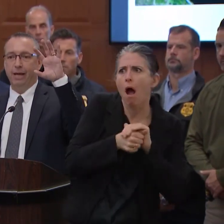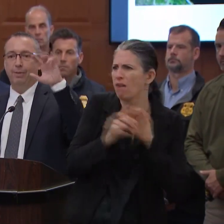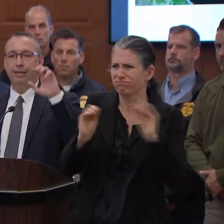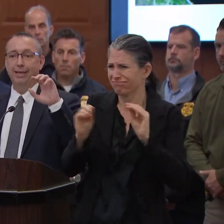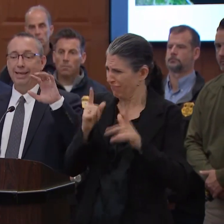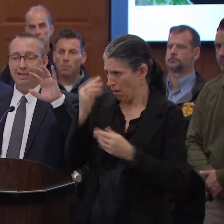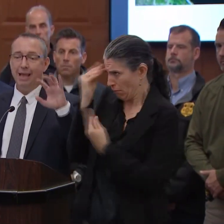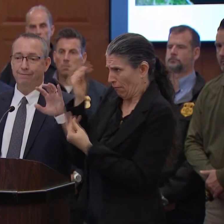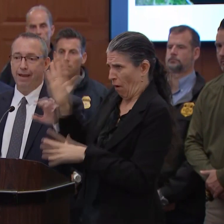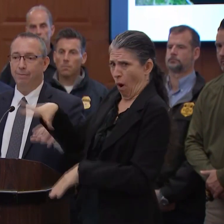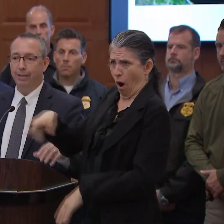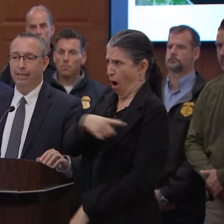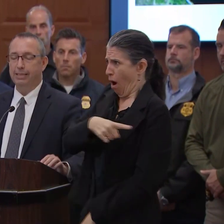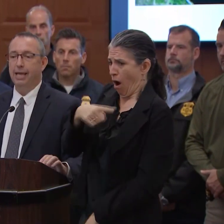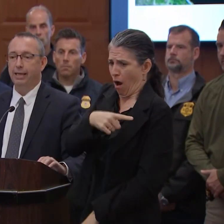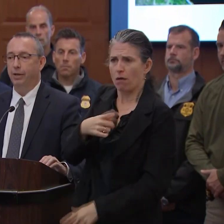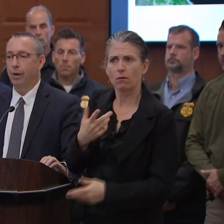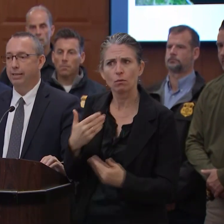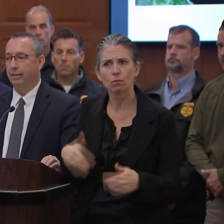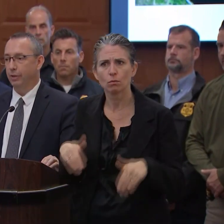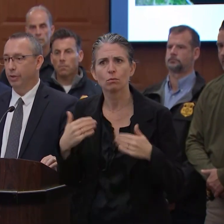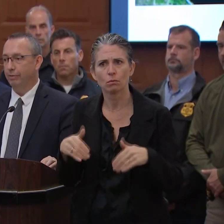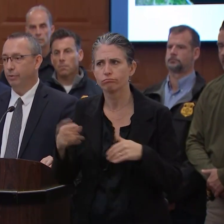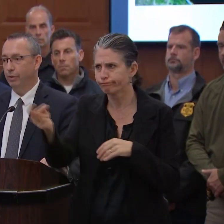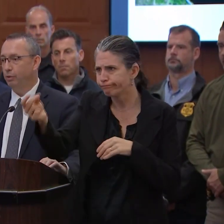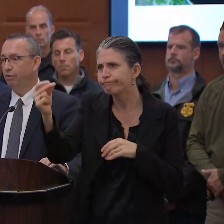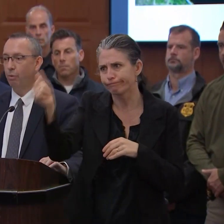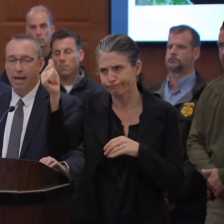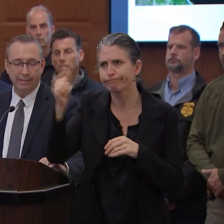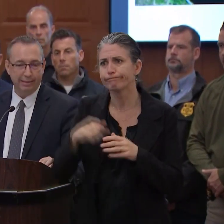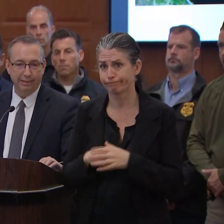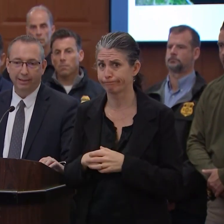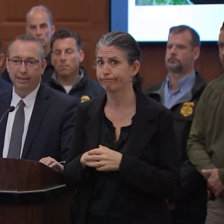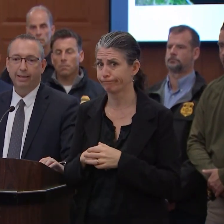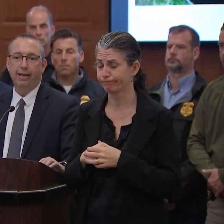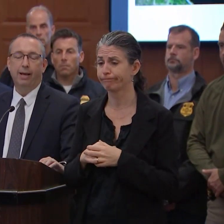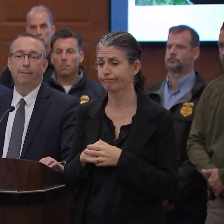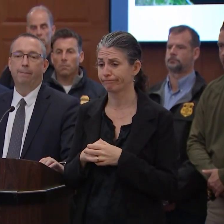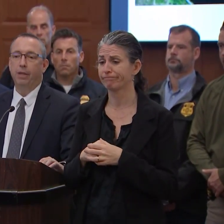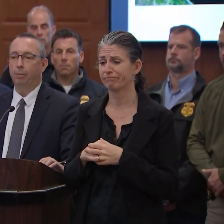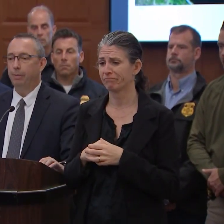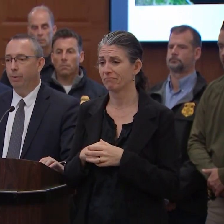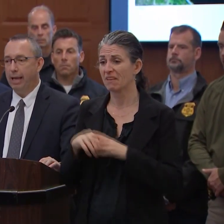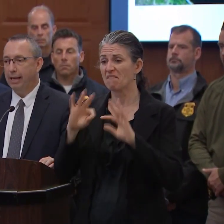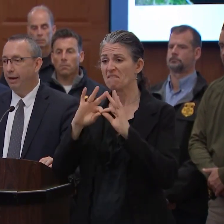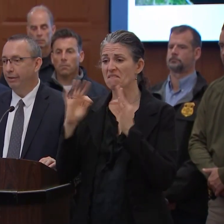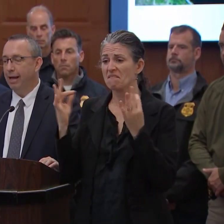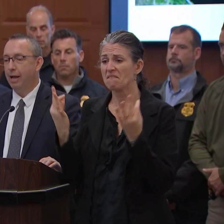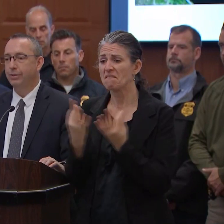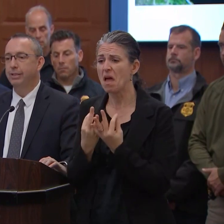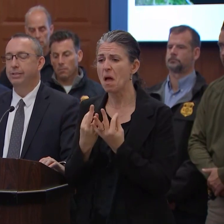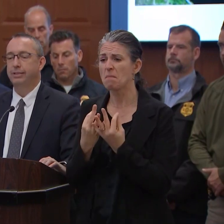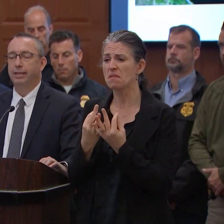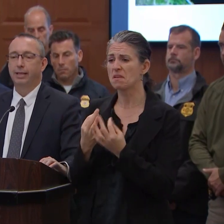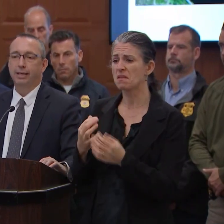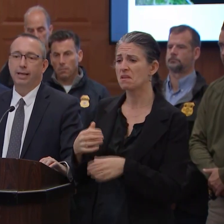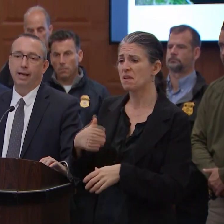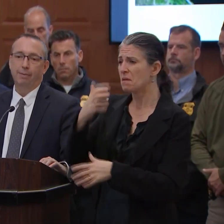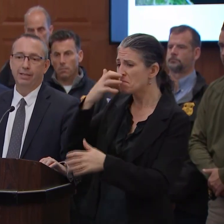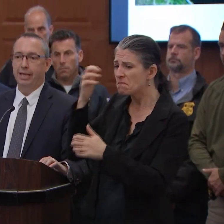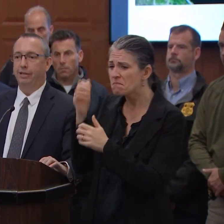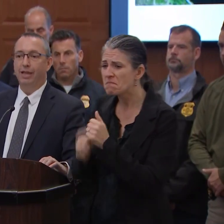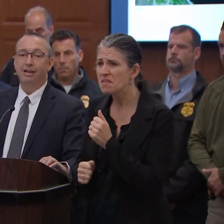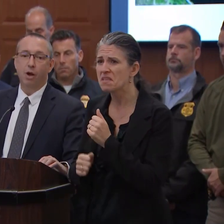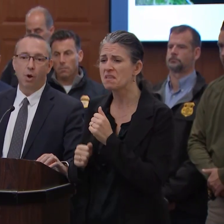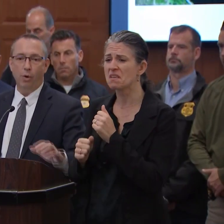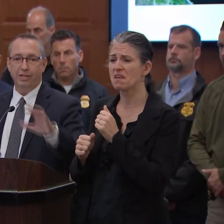this family, and that family has taken a great deal of grief, to include threats, people hanging out at their houses,